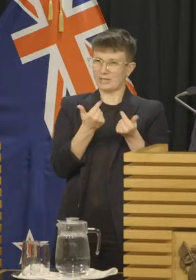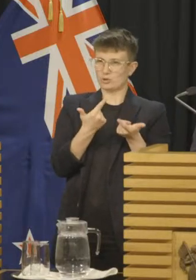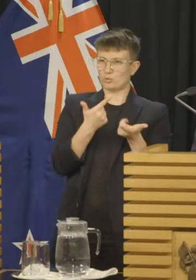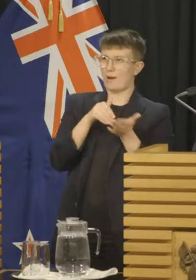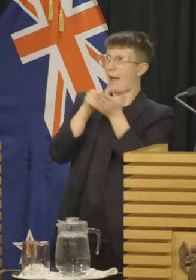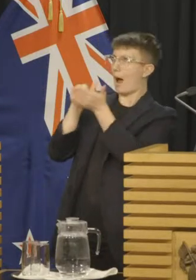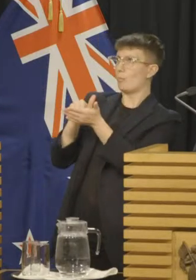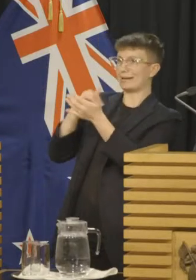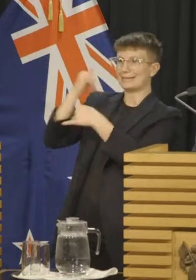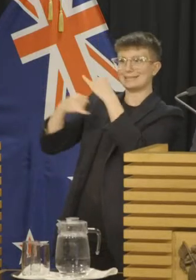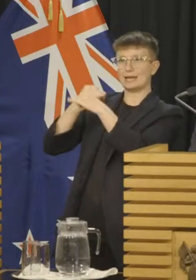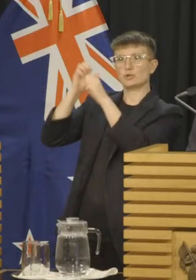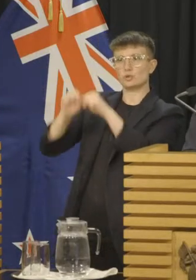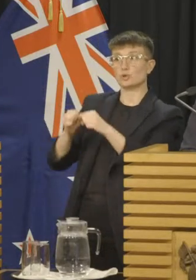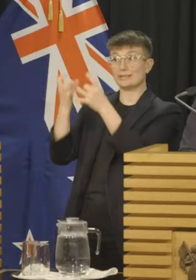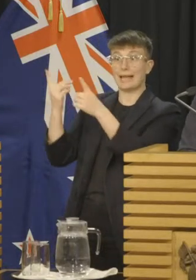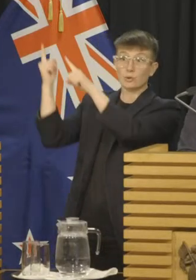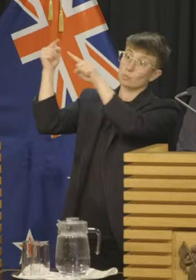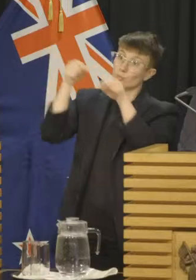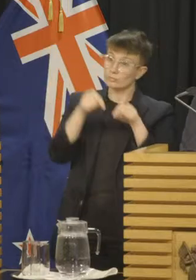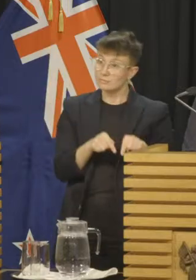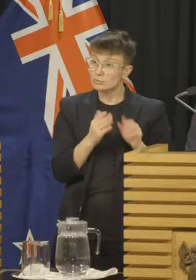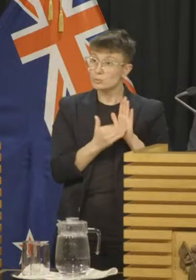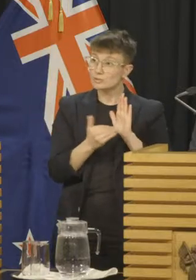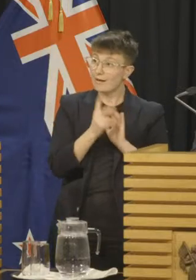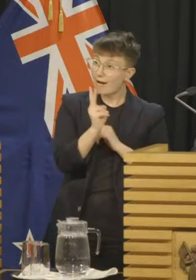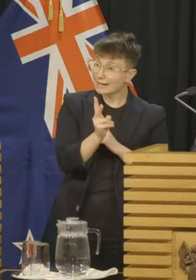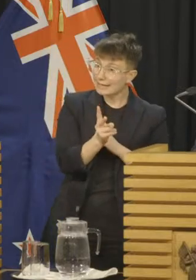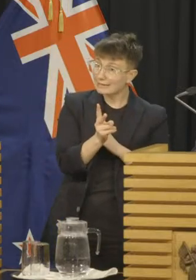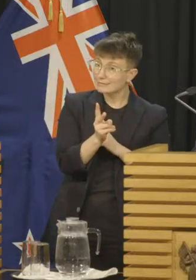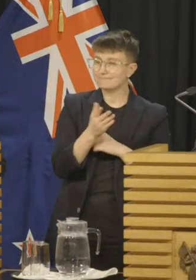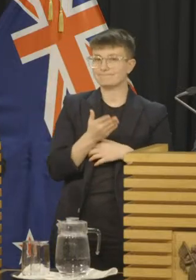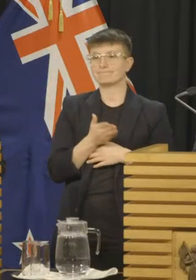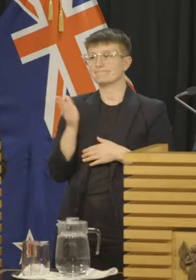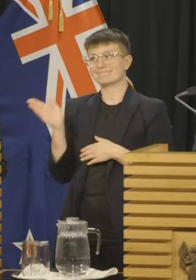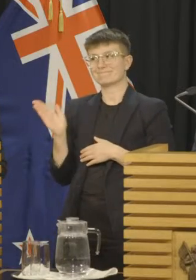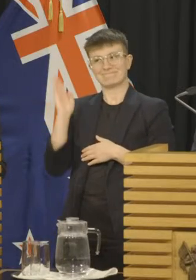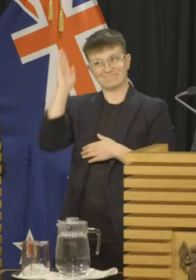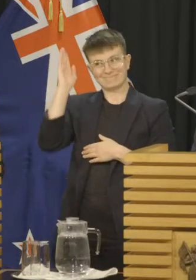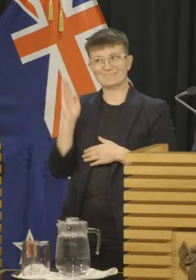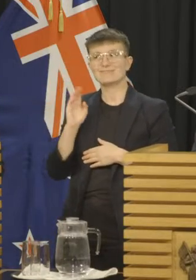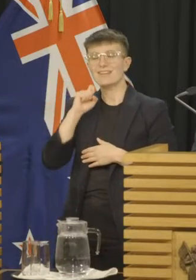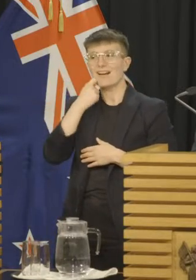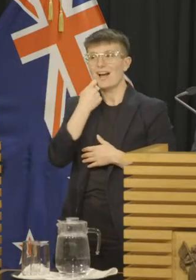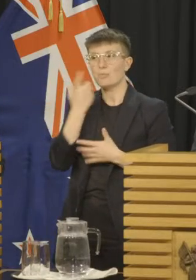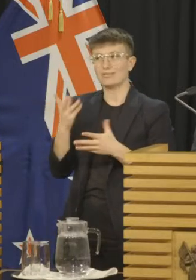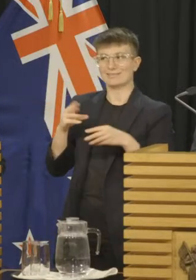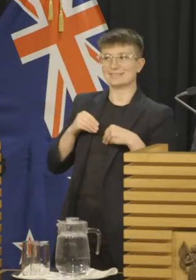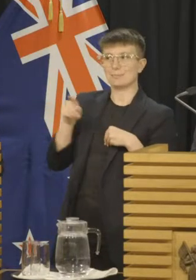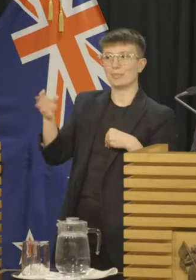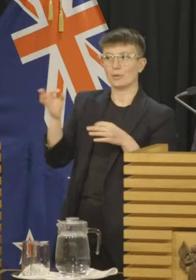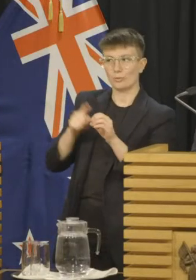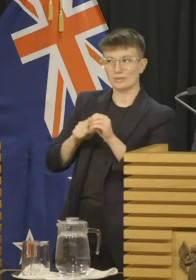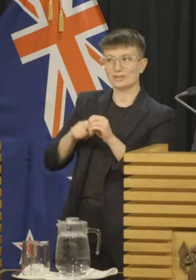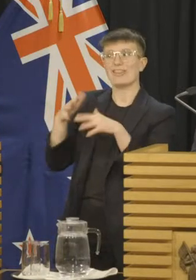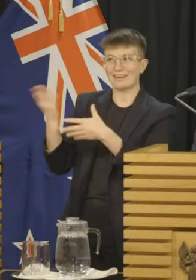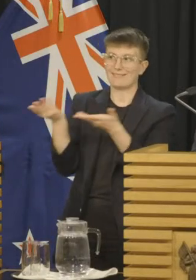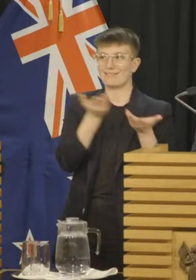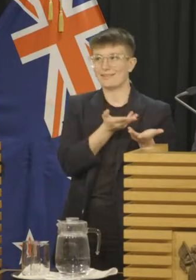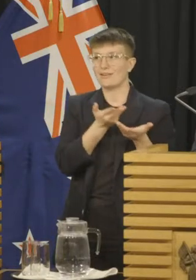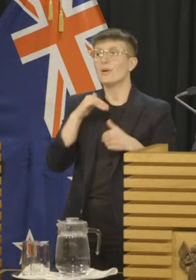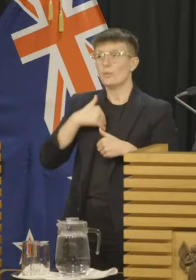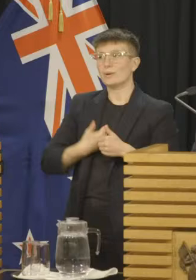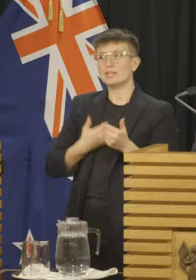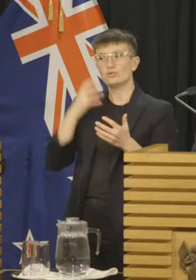start just very briefly and then hand over to the Minister. I mean, we do need to take into account the sheer scale of the international